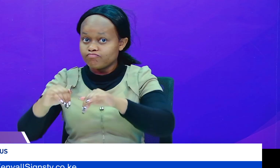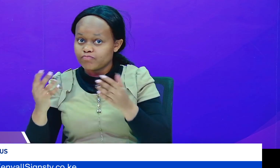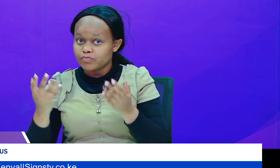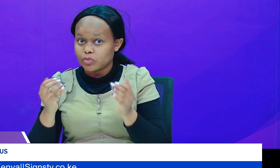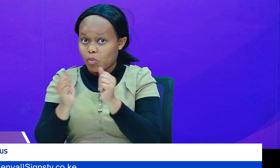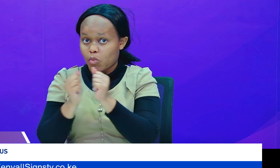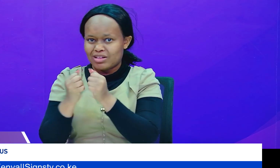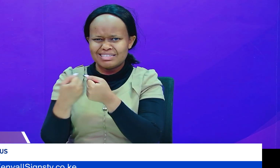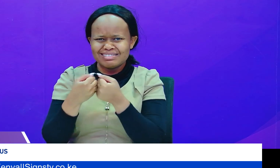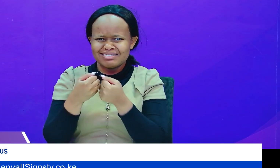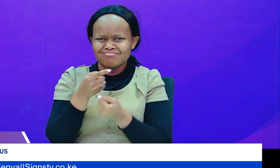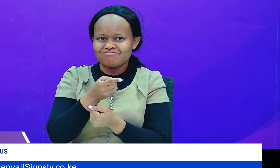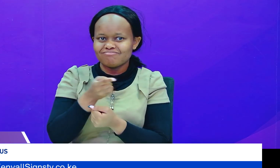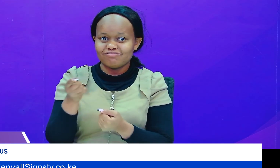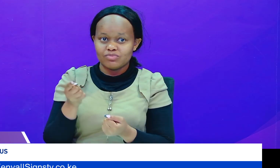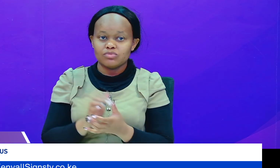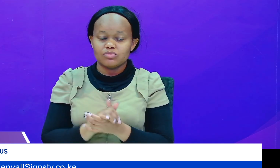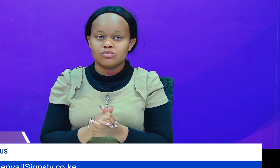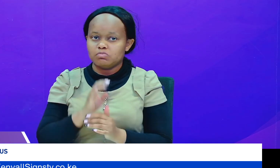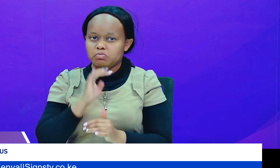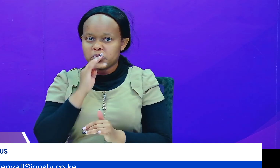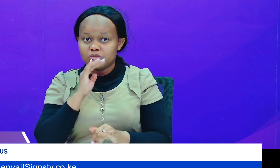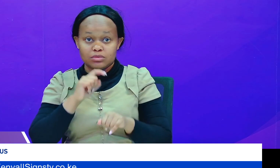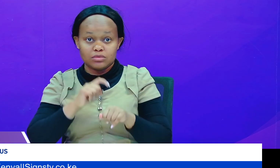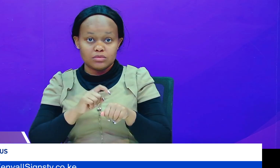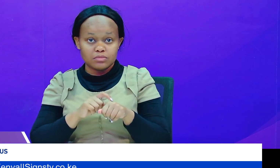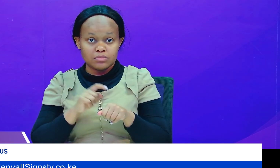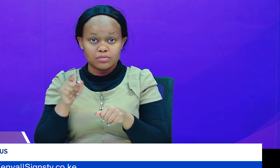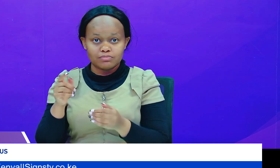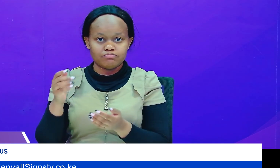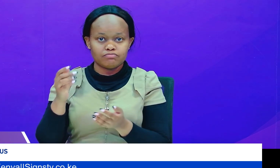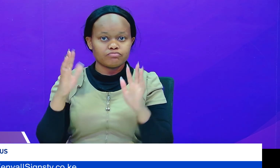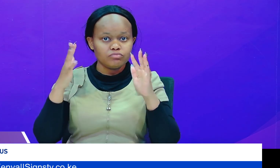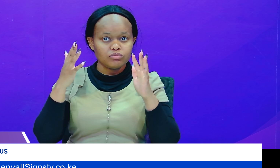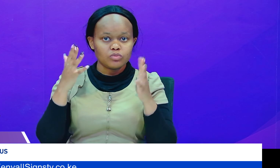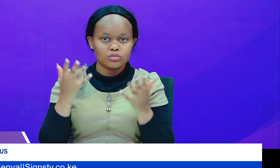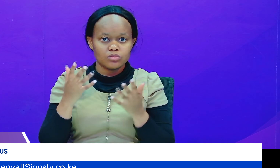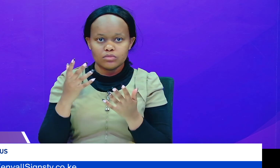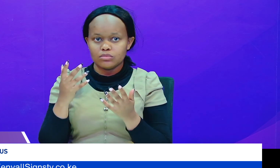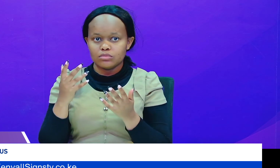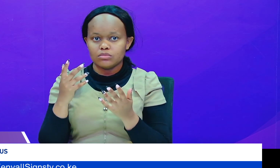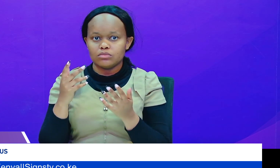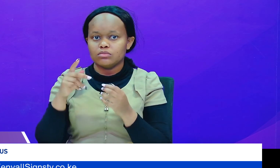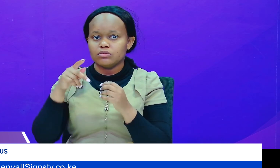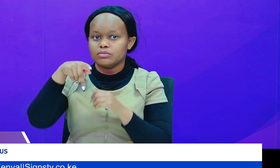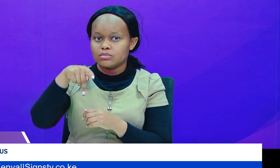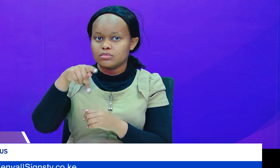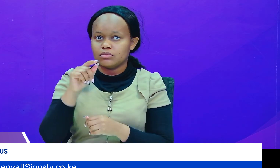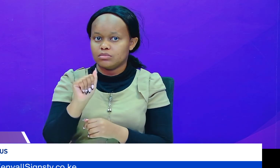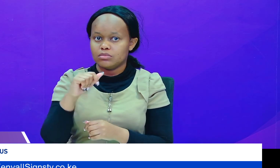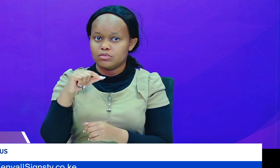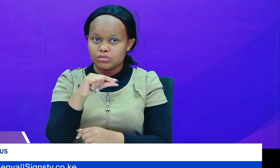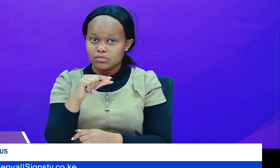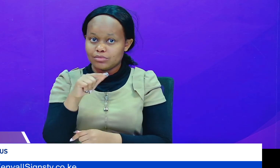is delivering on its mission to provide universal health care to all Kenyans, even as it grapples with